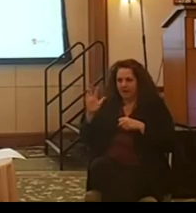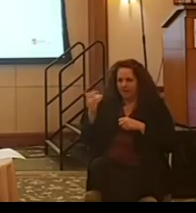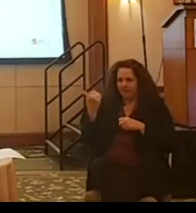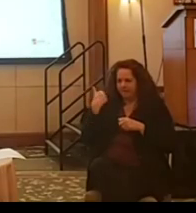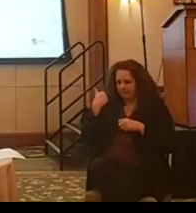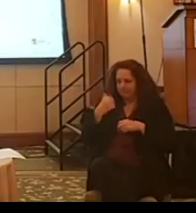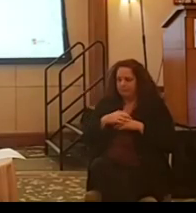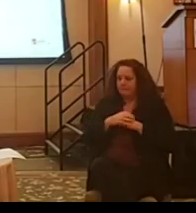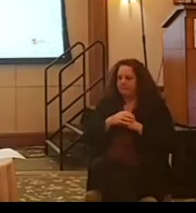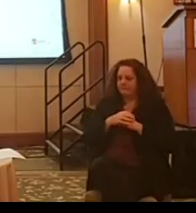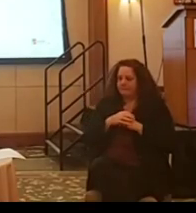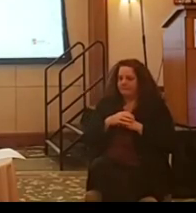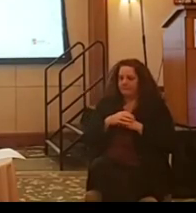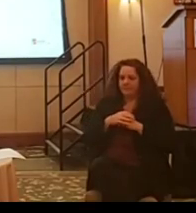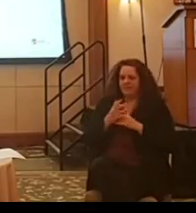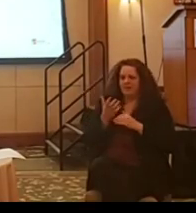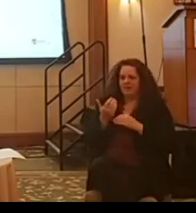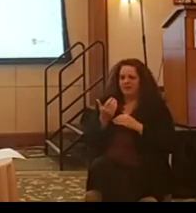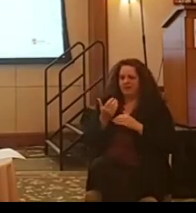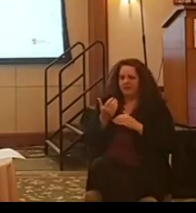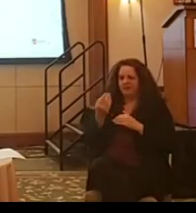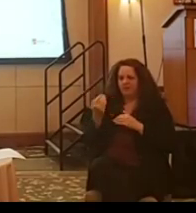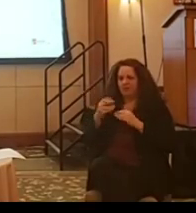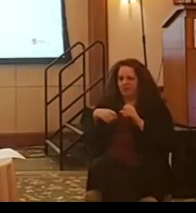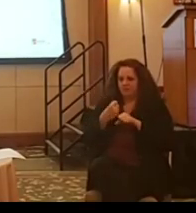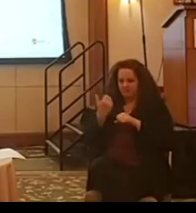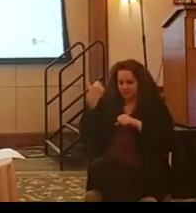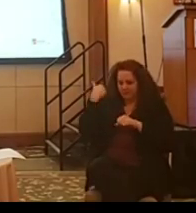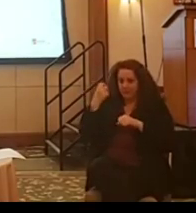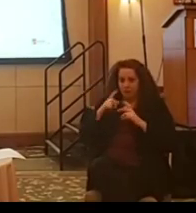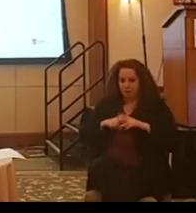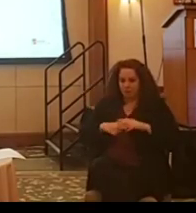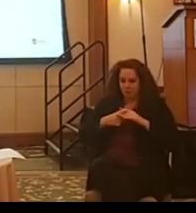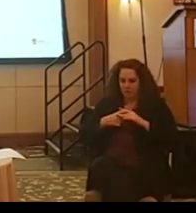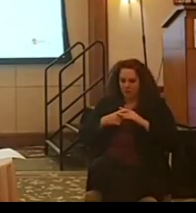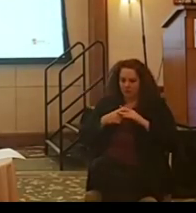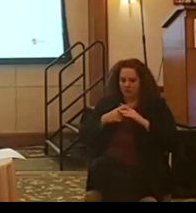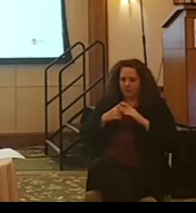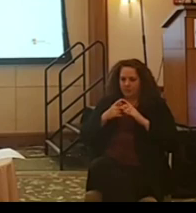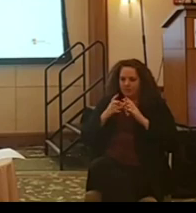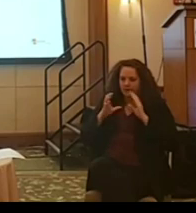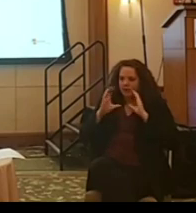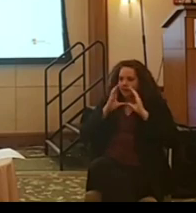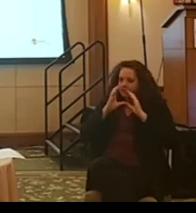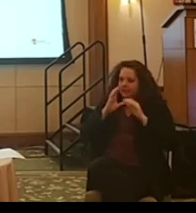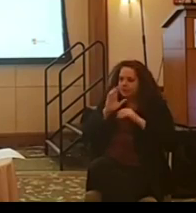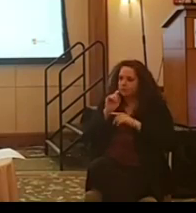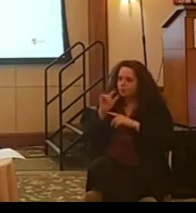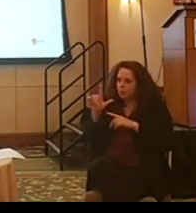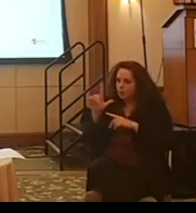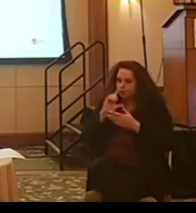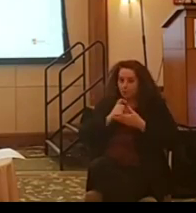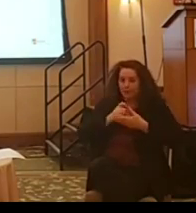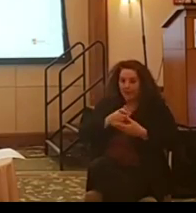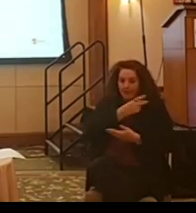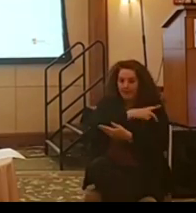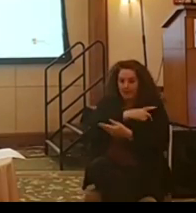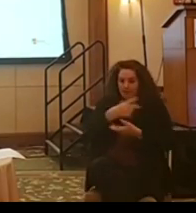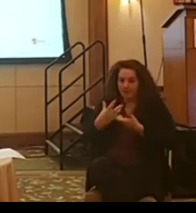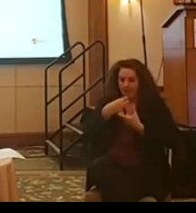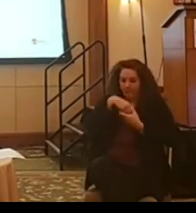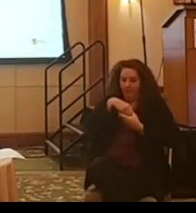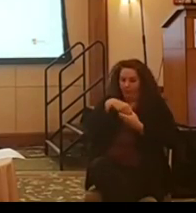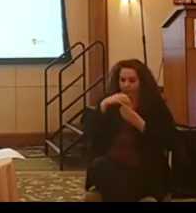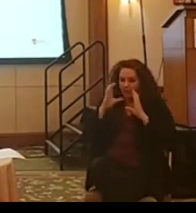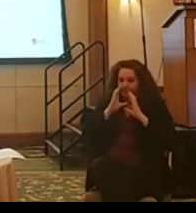to think about to develop a conversation tool that can help patients engage in the discussion and the decision making around